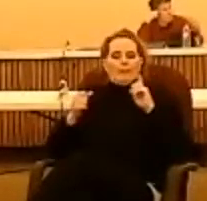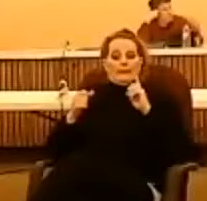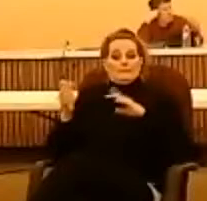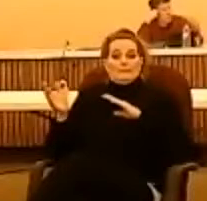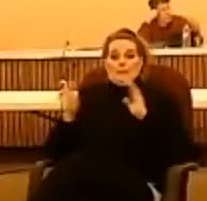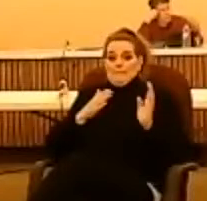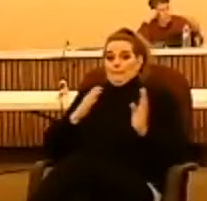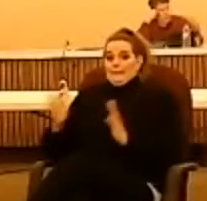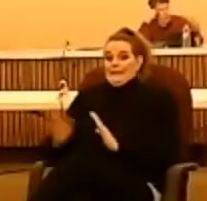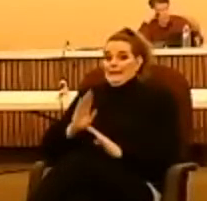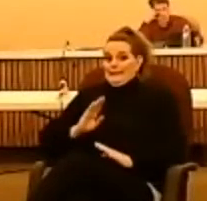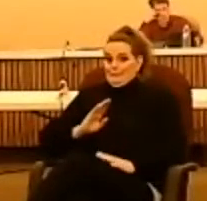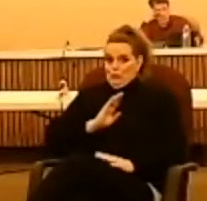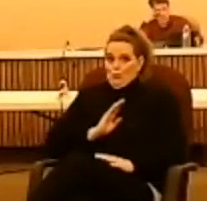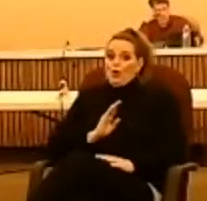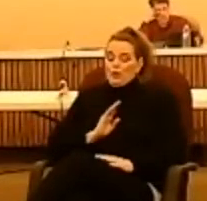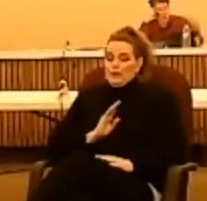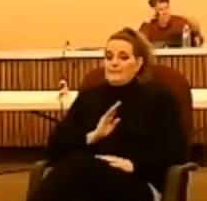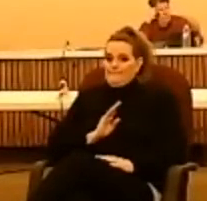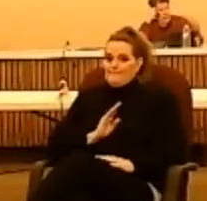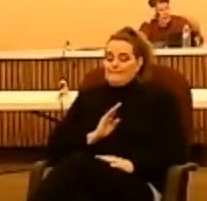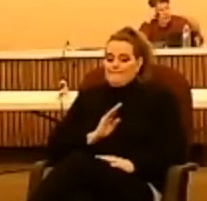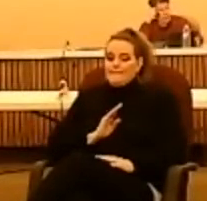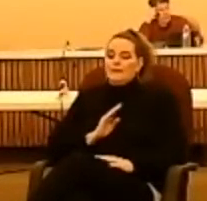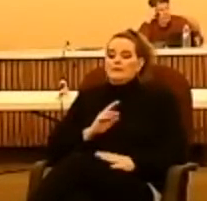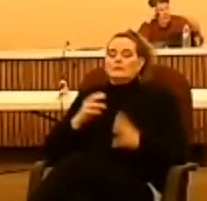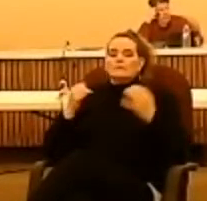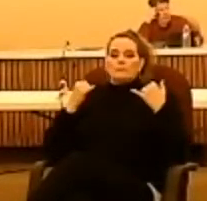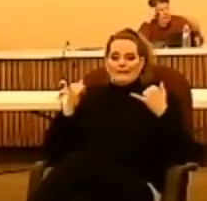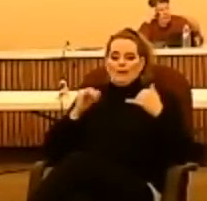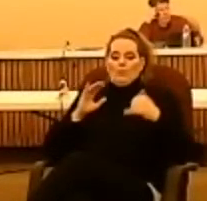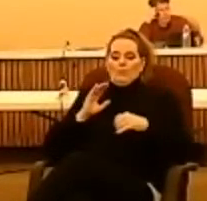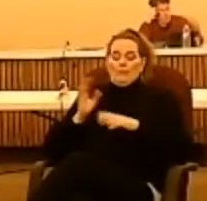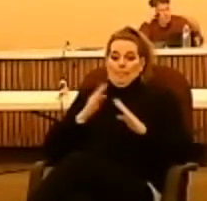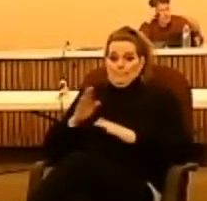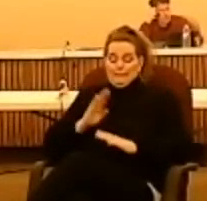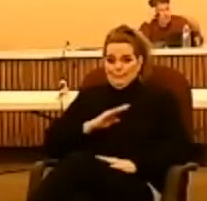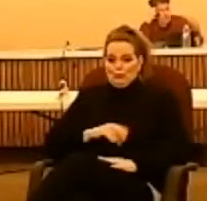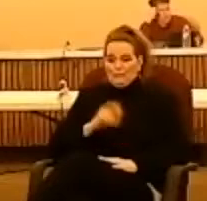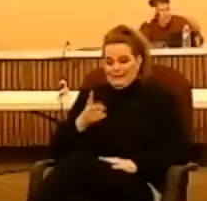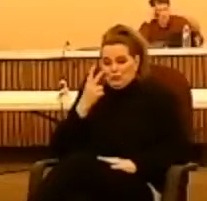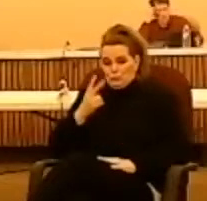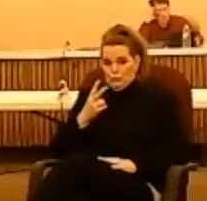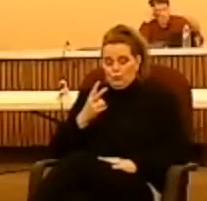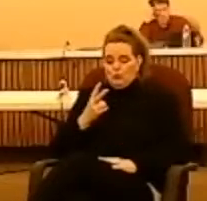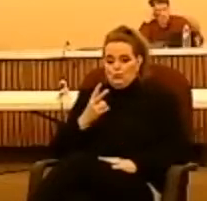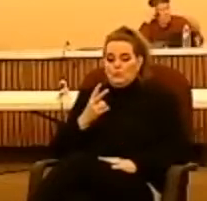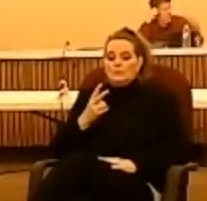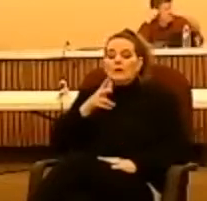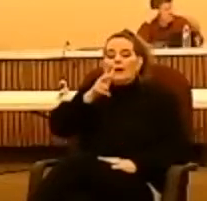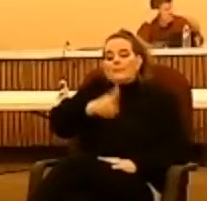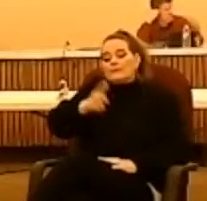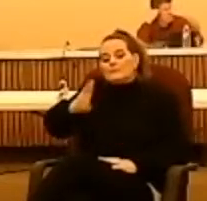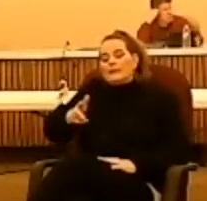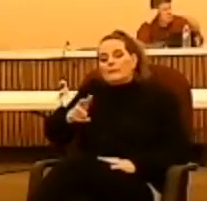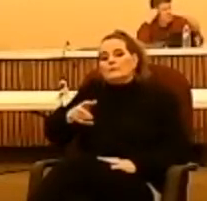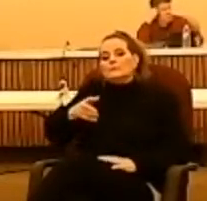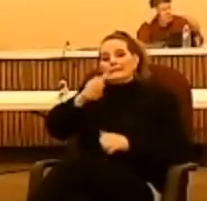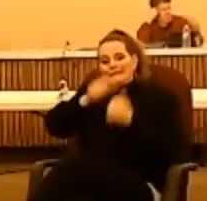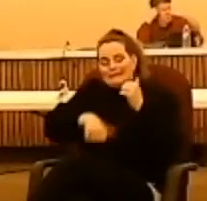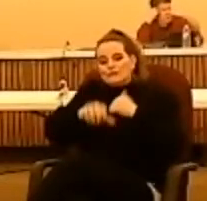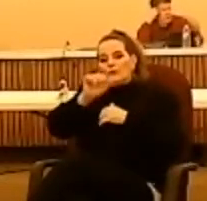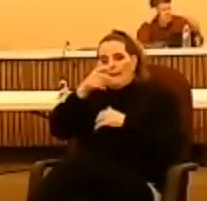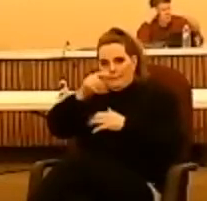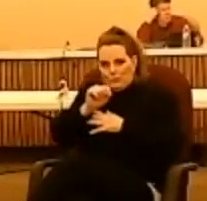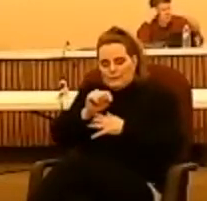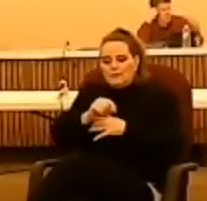board as to whether right now they've effectively got 2 spaces per apartment because they